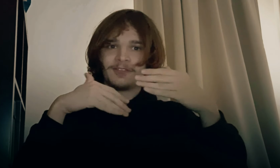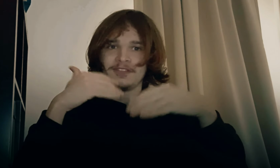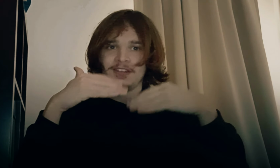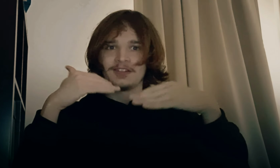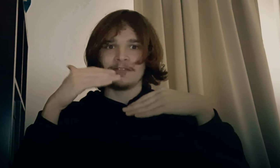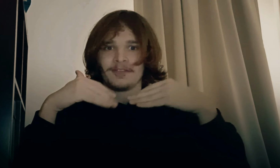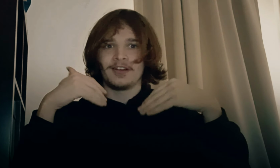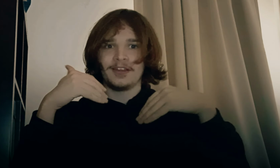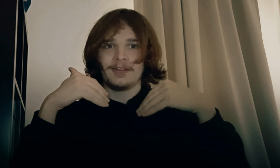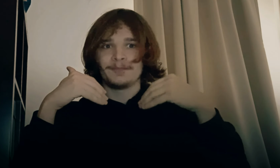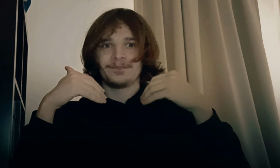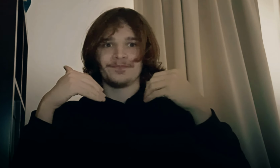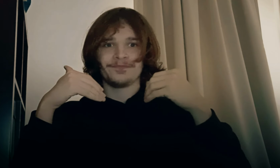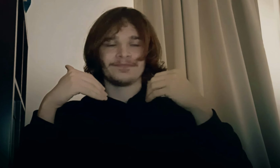something very,